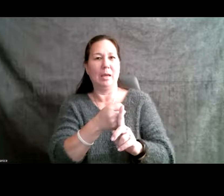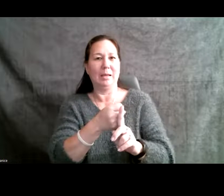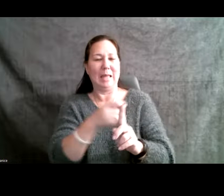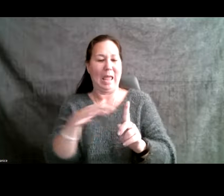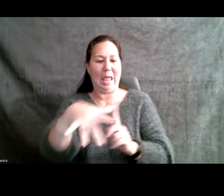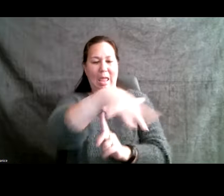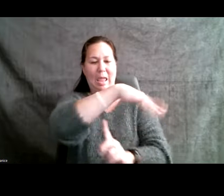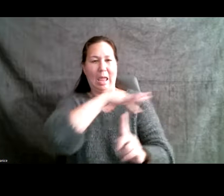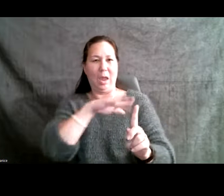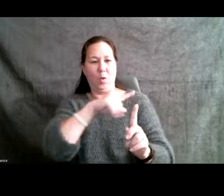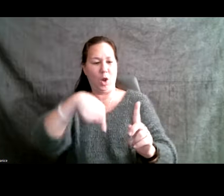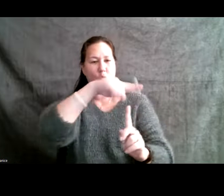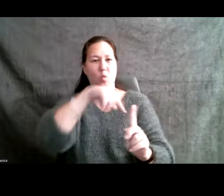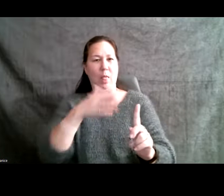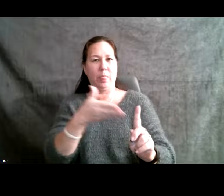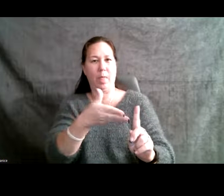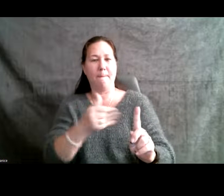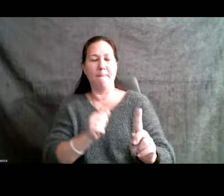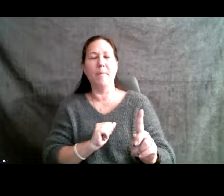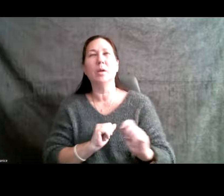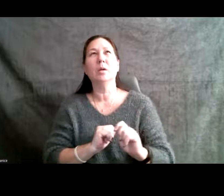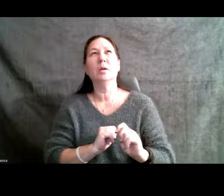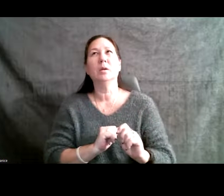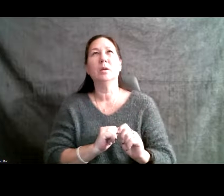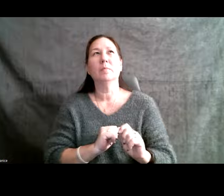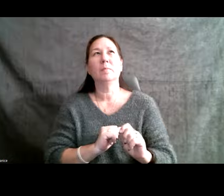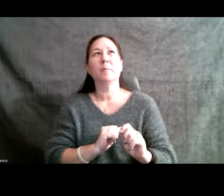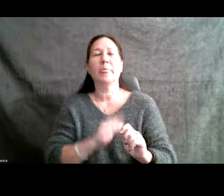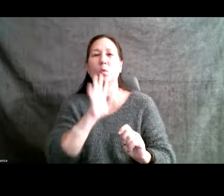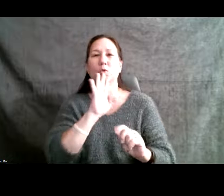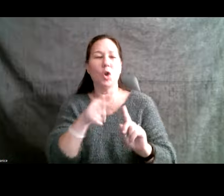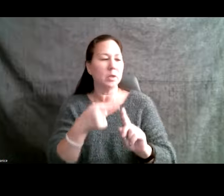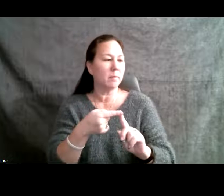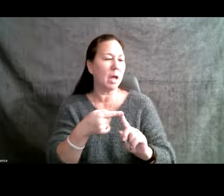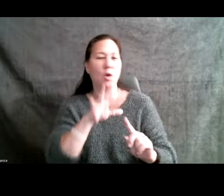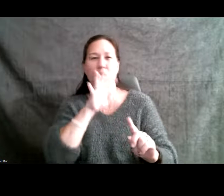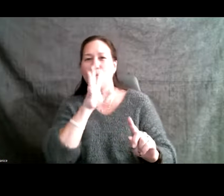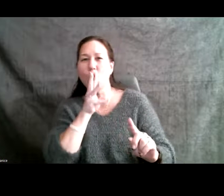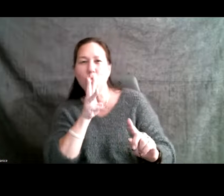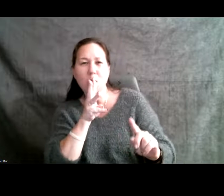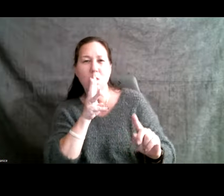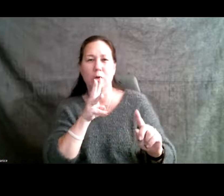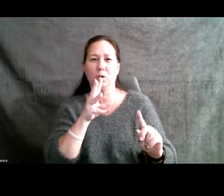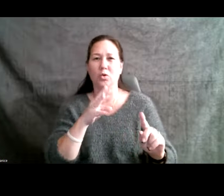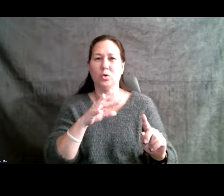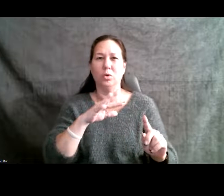we've talked about, you know, water, the soil, air has always